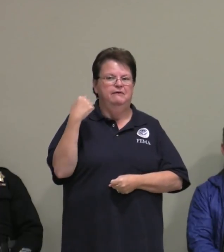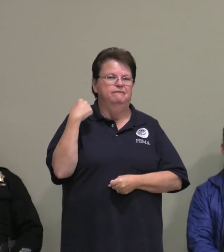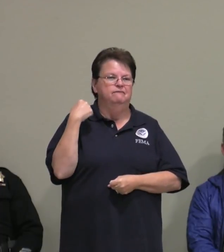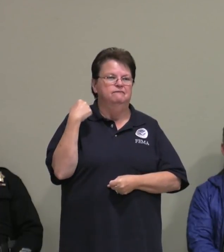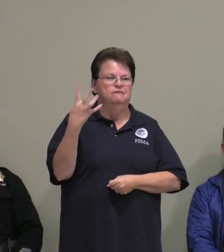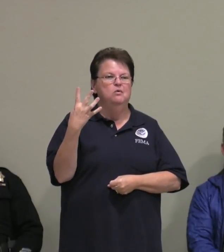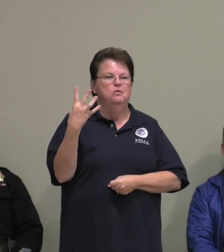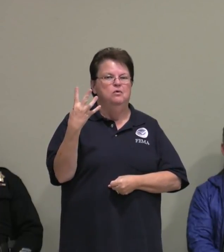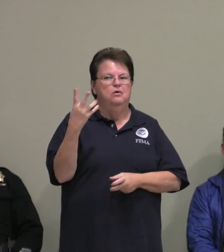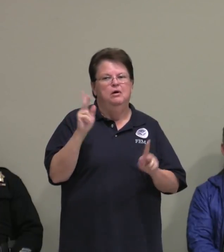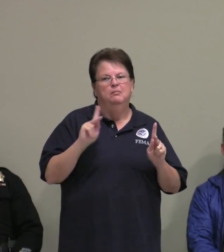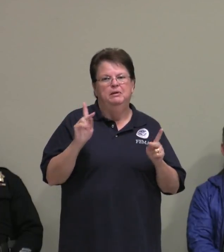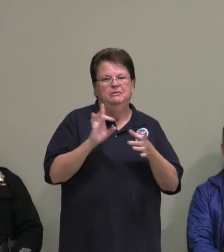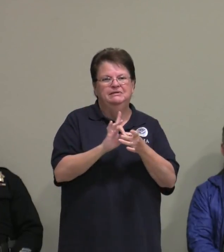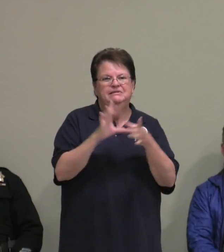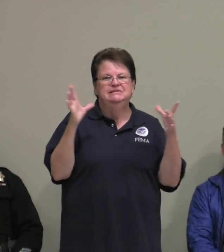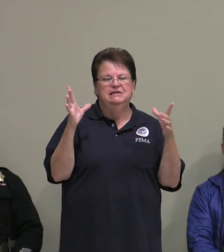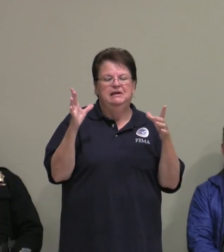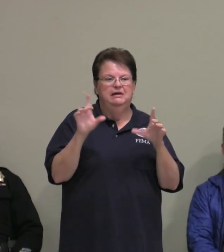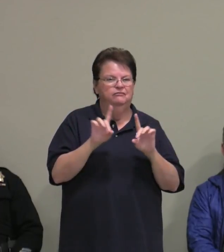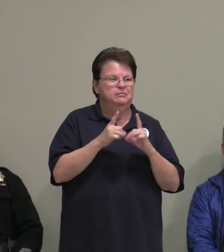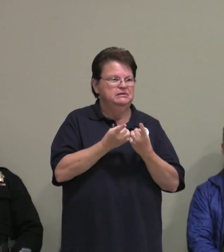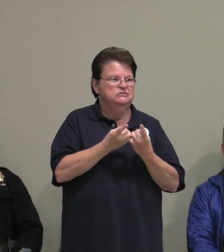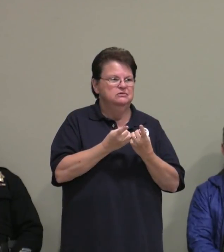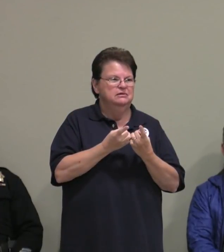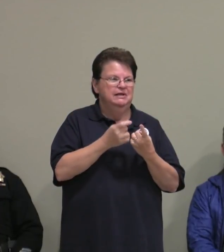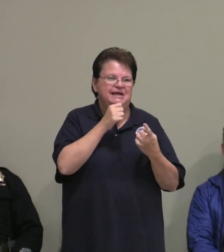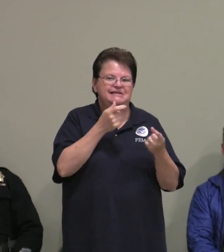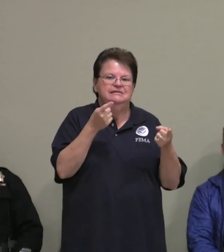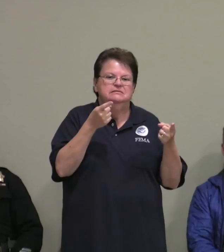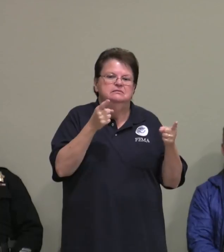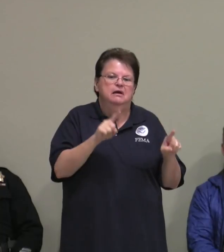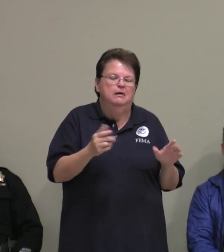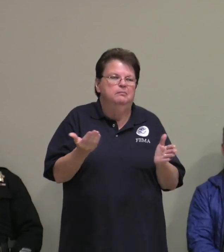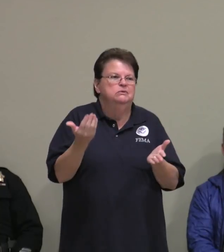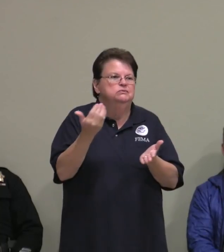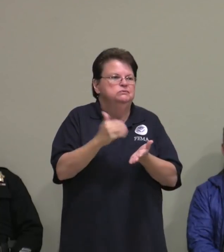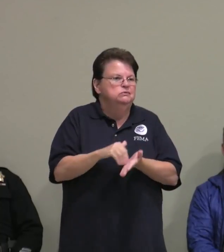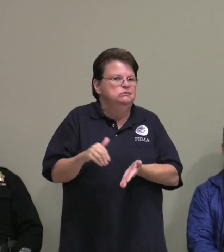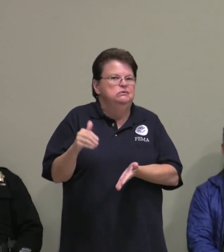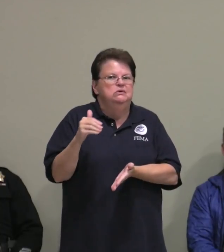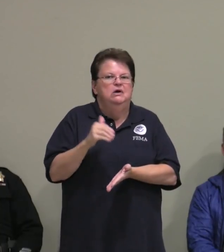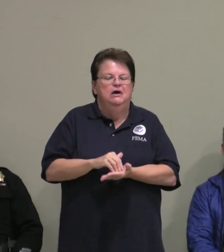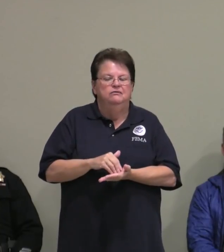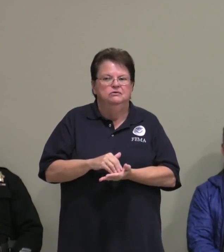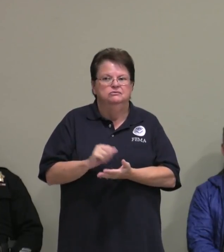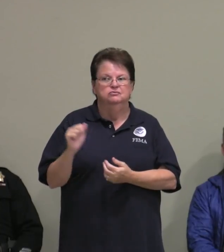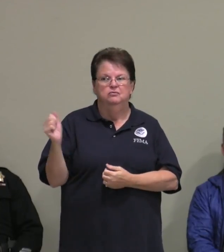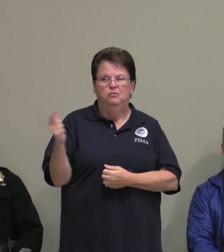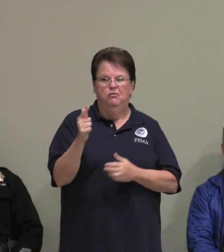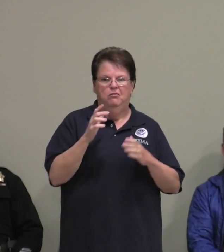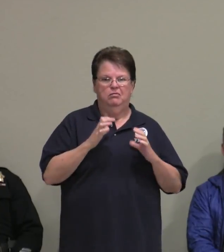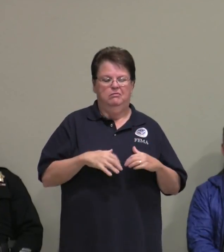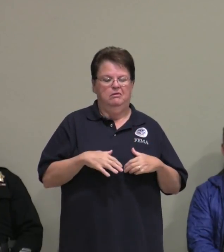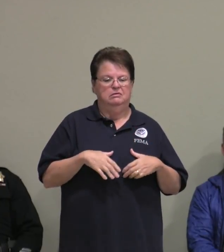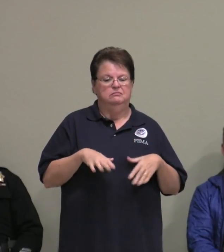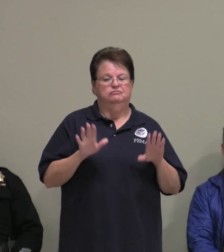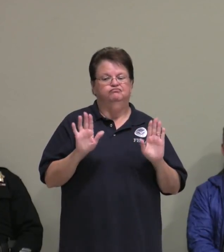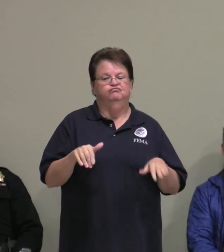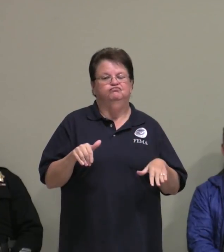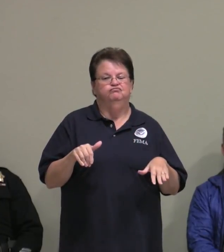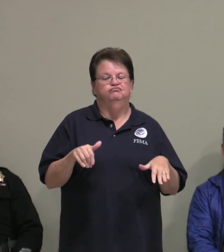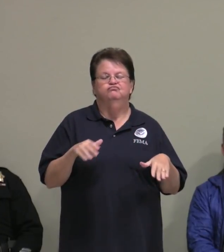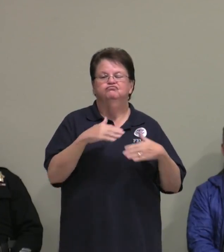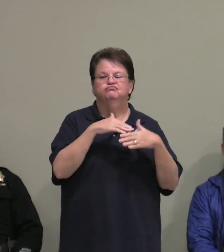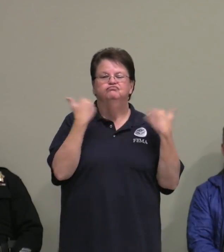people disconnect from the district. It just doesn't happen that often. And so to have all the customers up and say we're